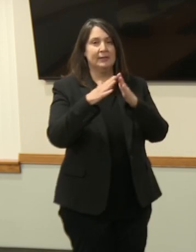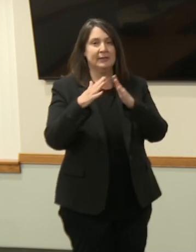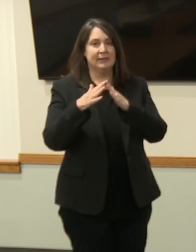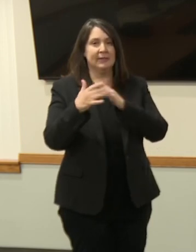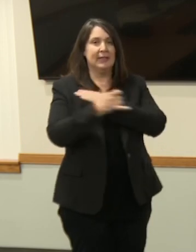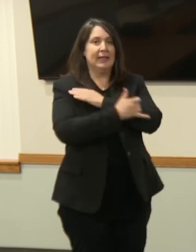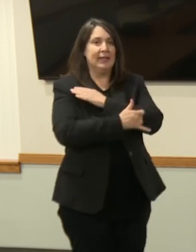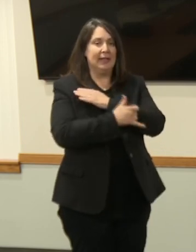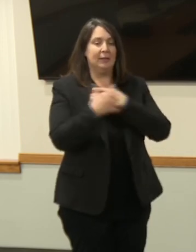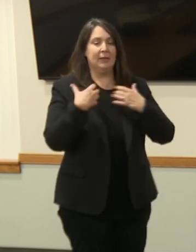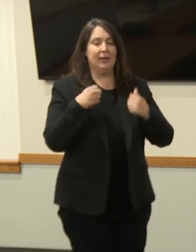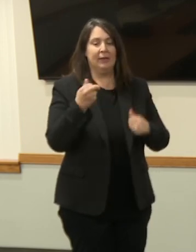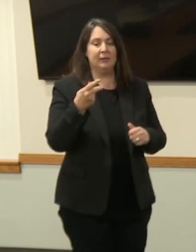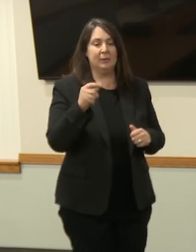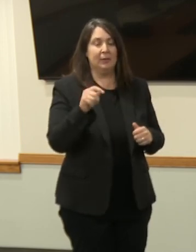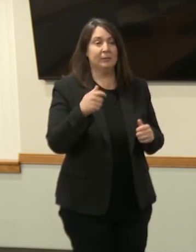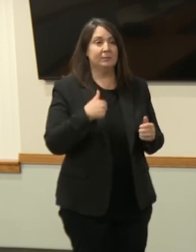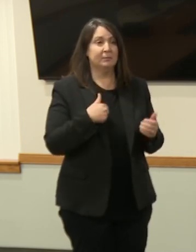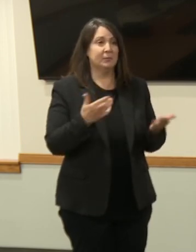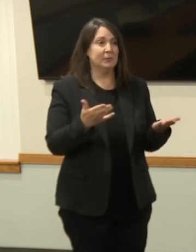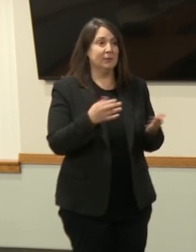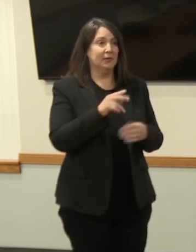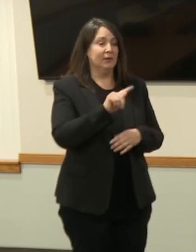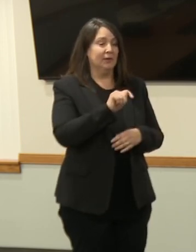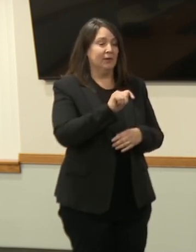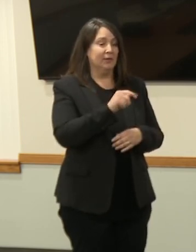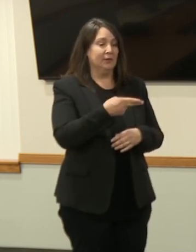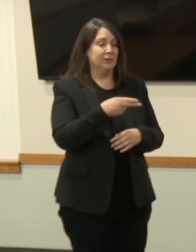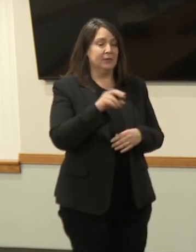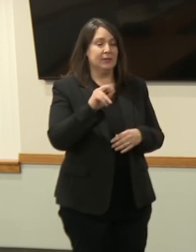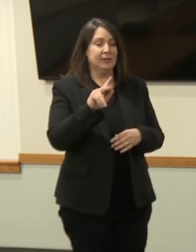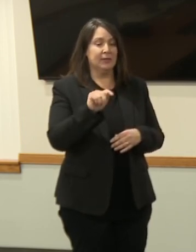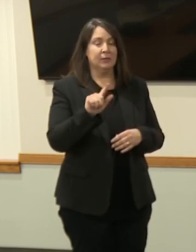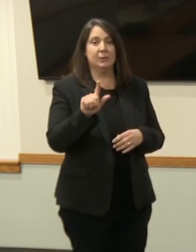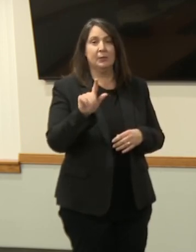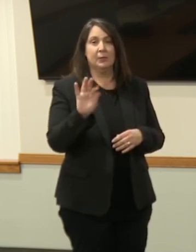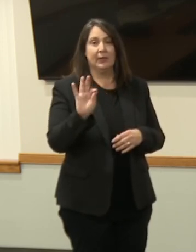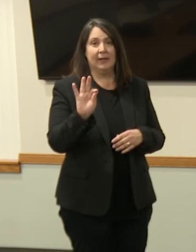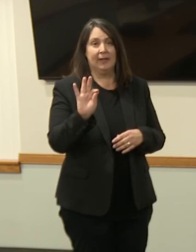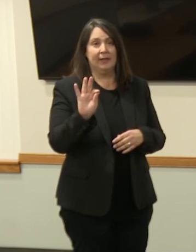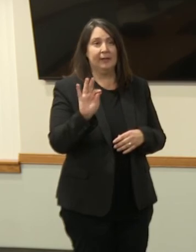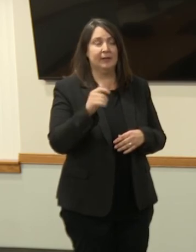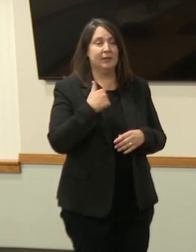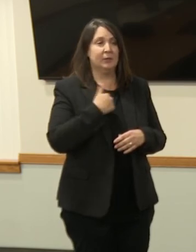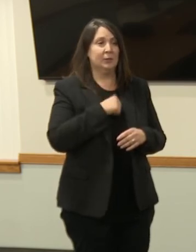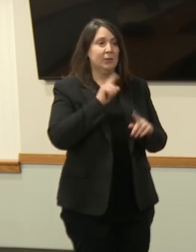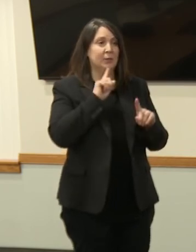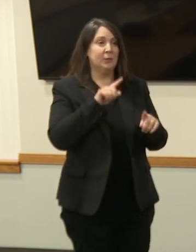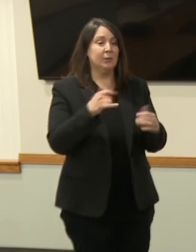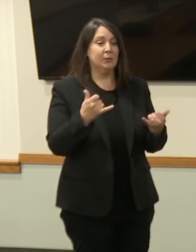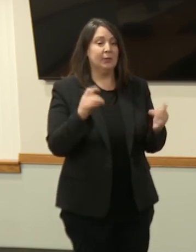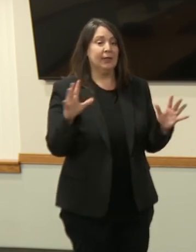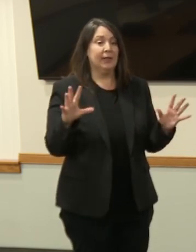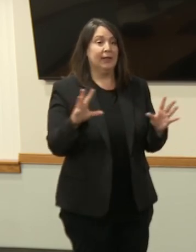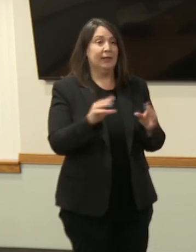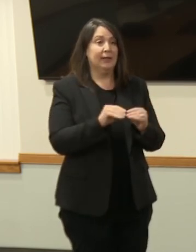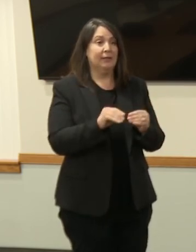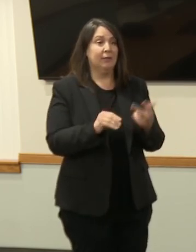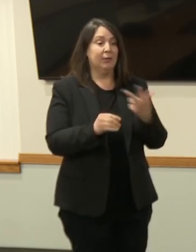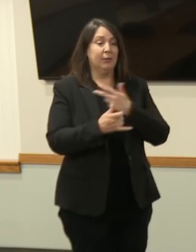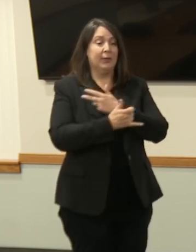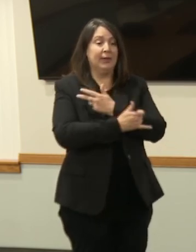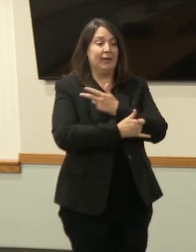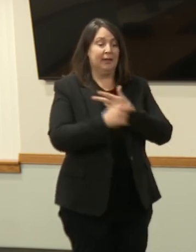briefing. Today on Thursday, October 29th, we are reporting a to-date total for the Tri-County